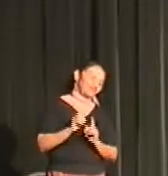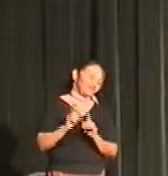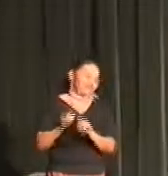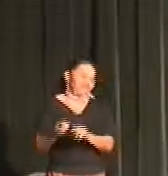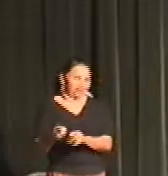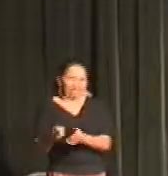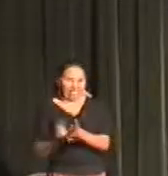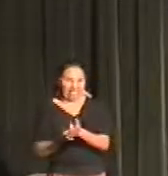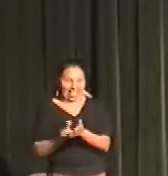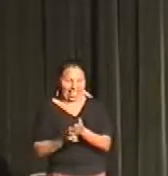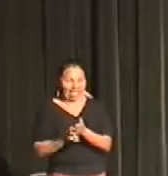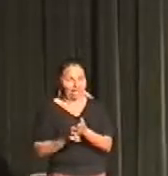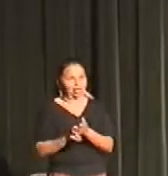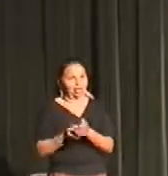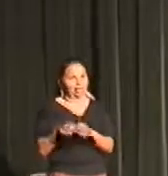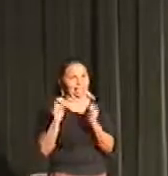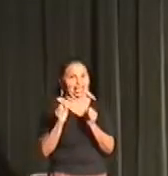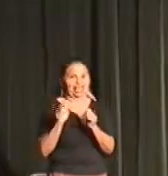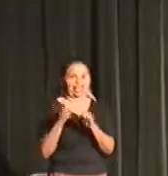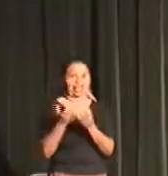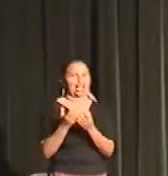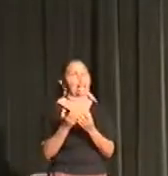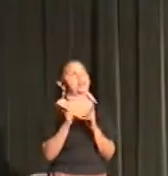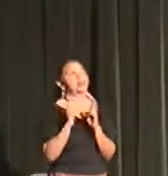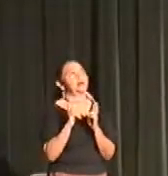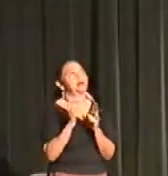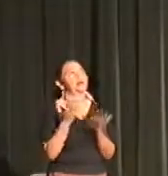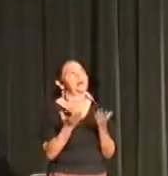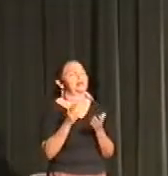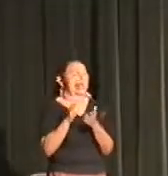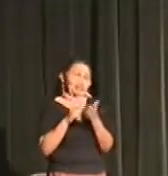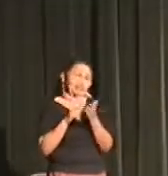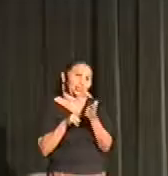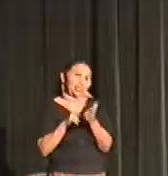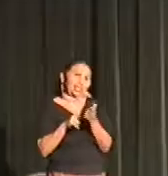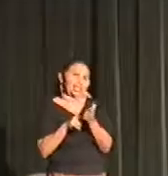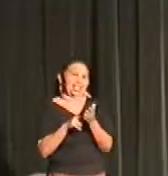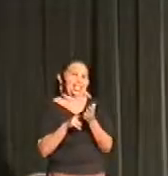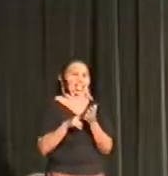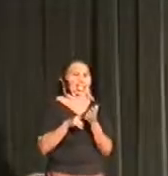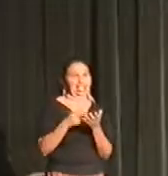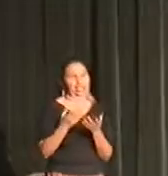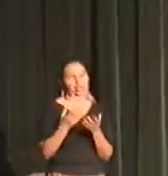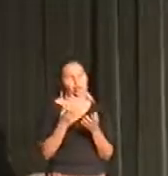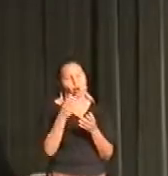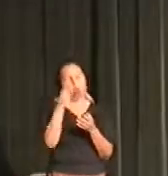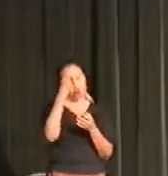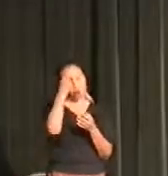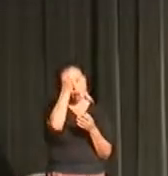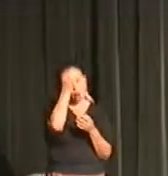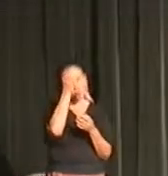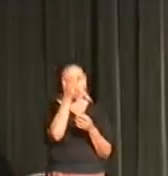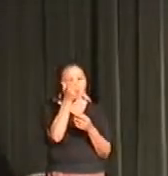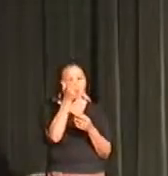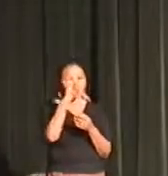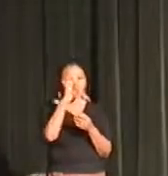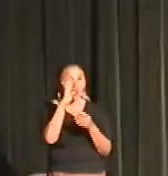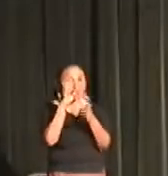to take this class, hoping that maybe I could read and kind of hold 3 or 4 sentences in my head again. And